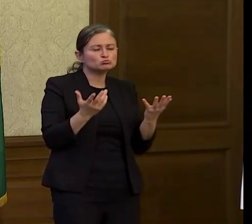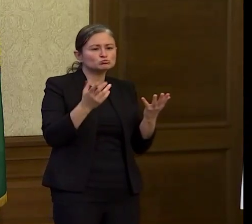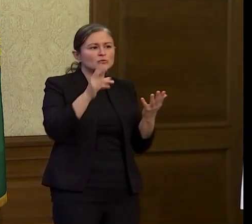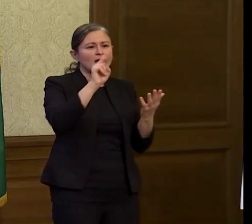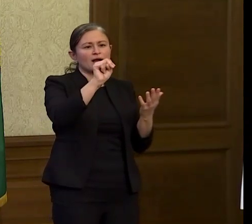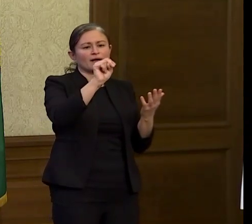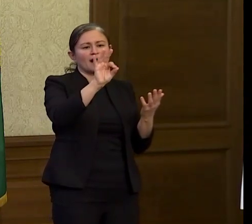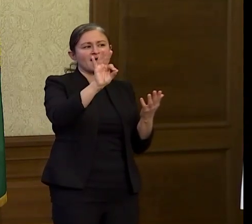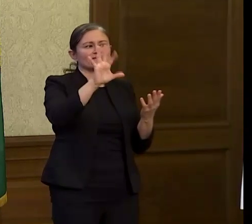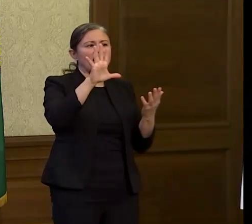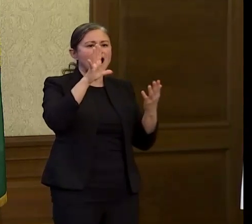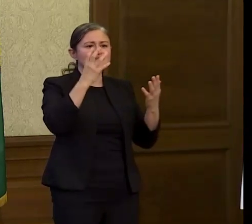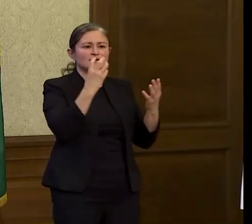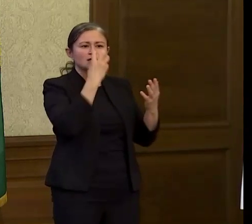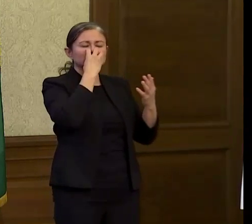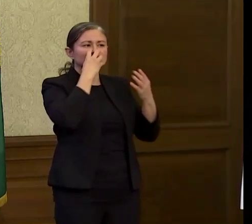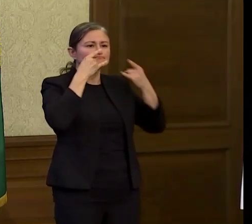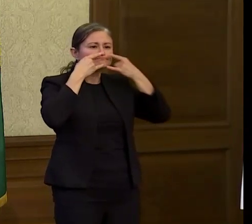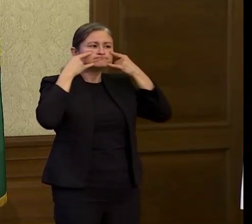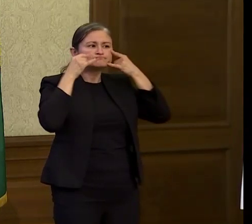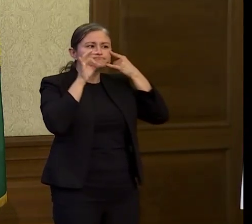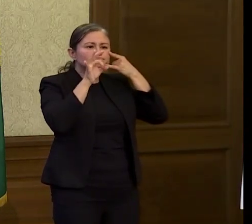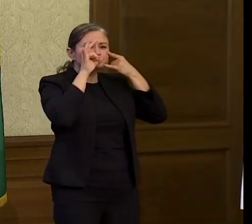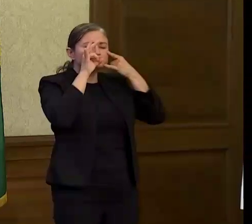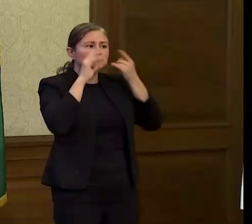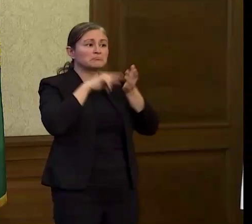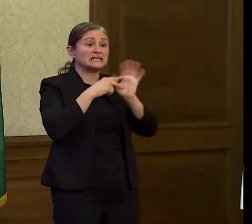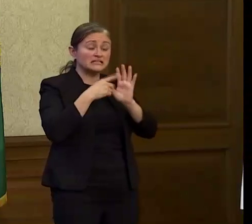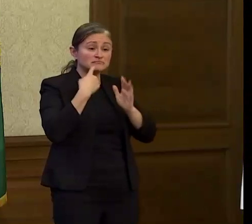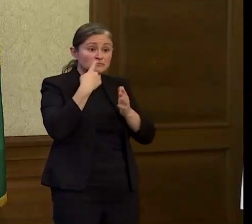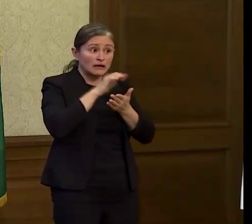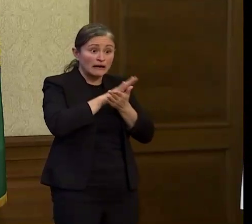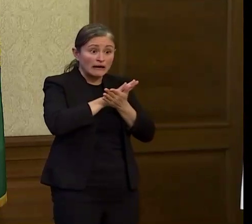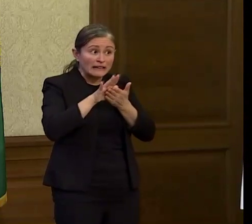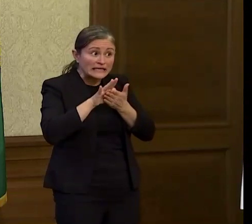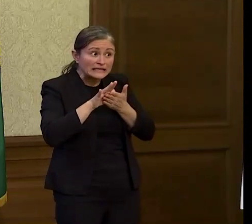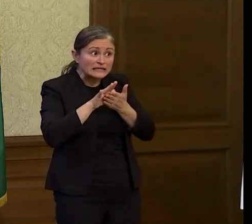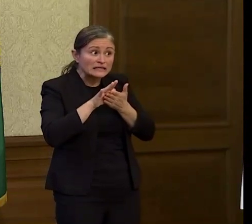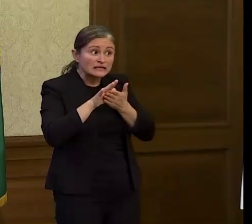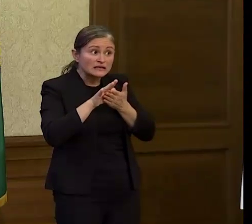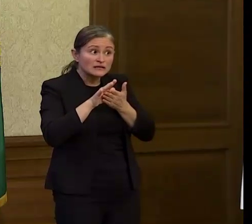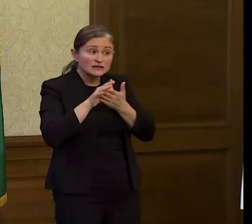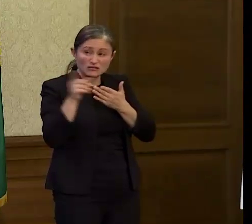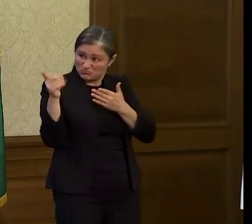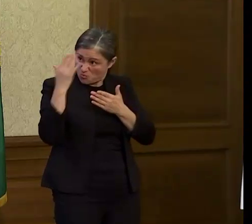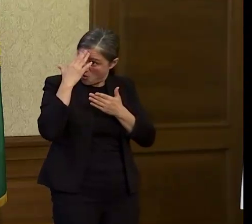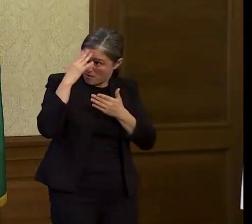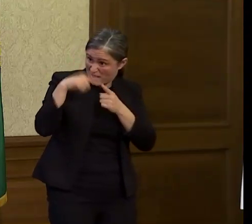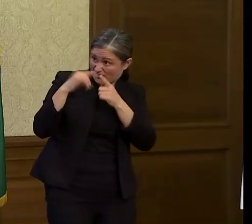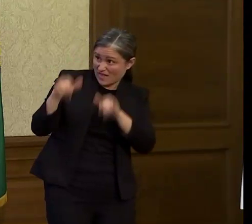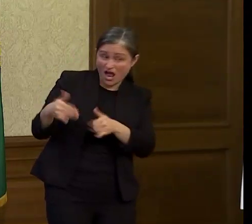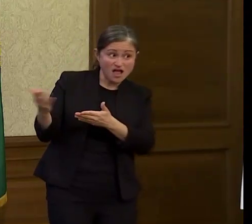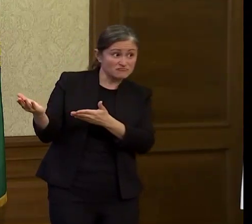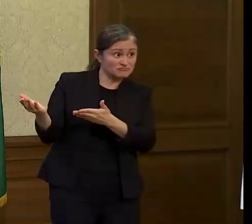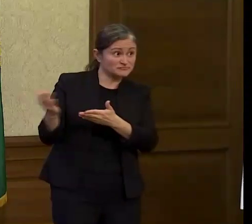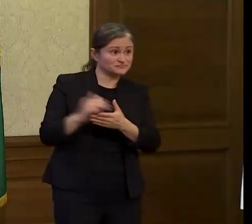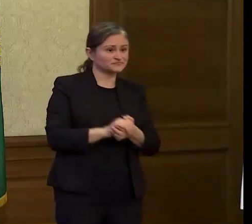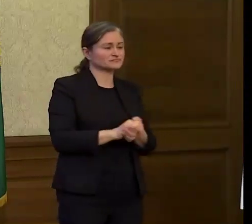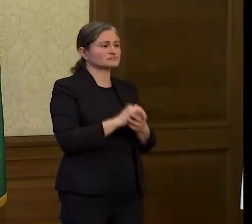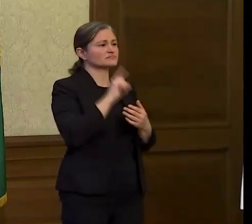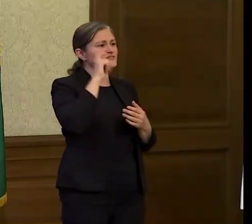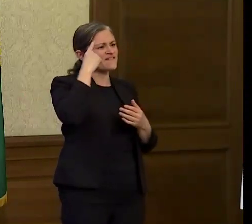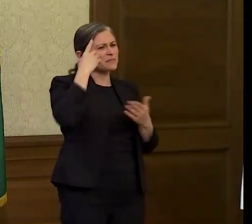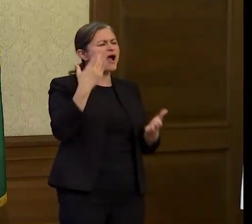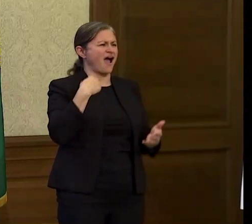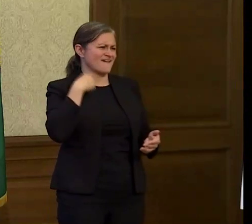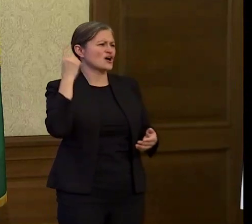that technology may be on its way to Washington State. Is that something that you've heard about? I've heard some talk of it. I